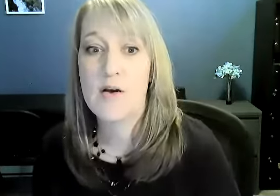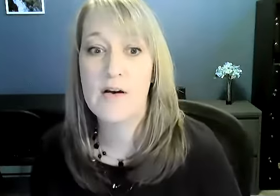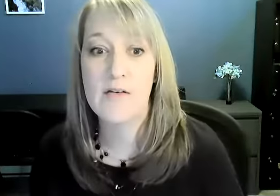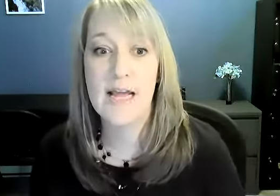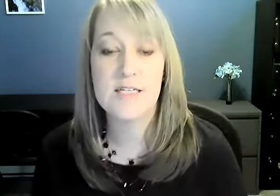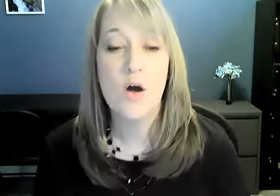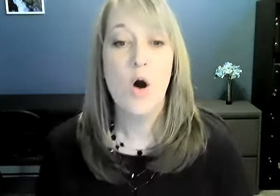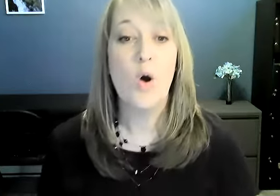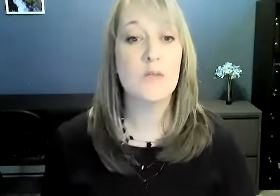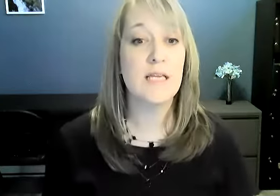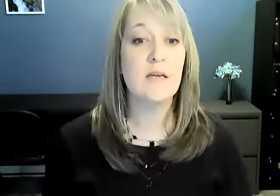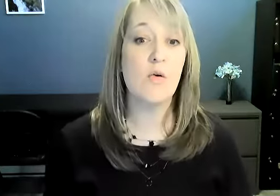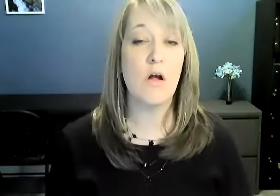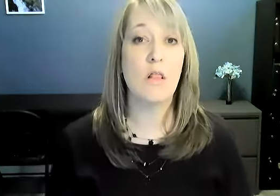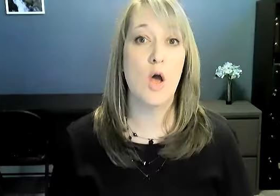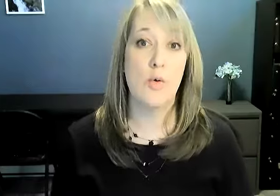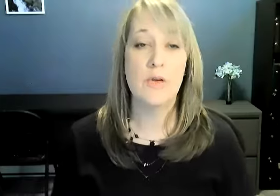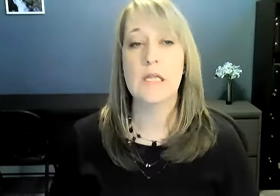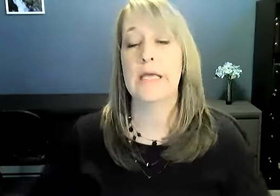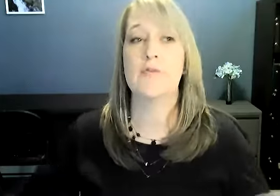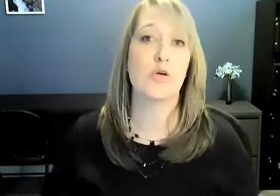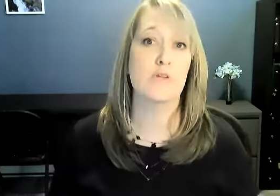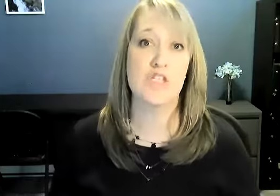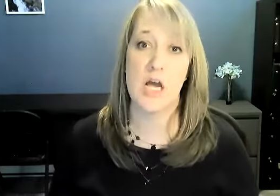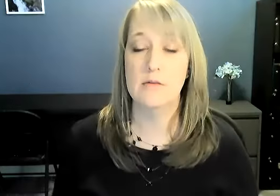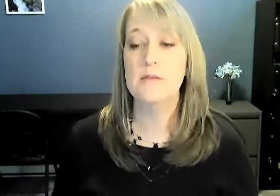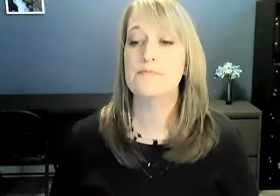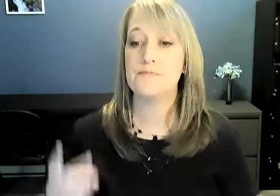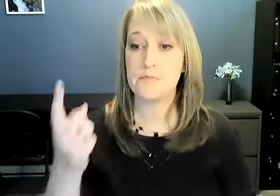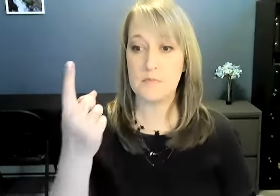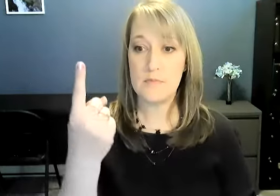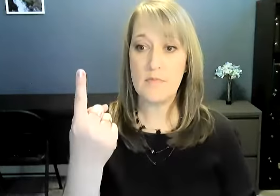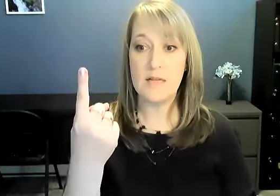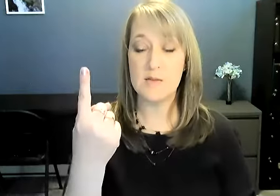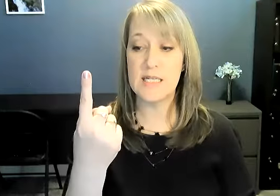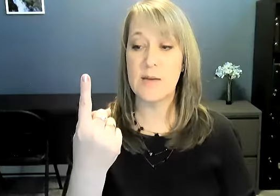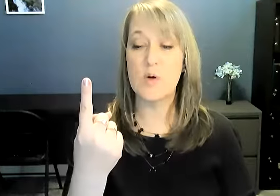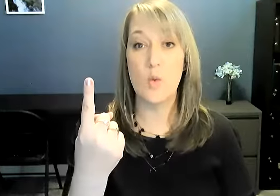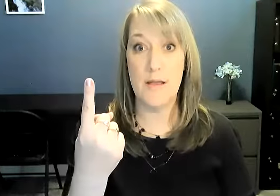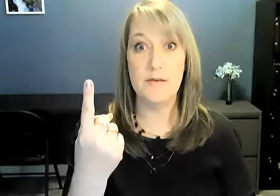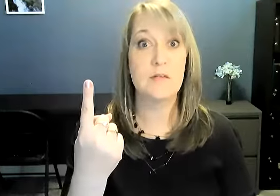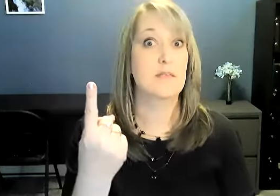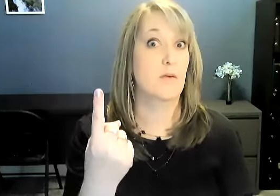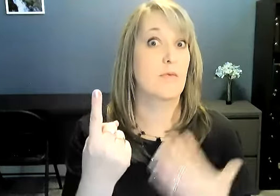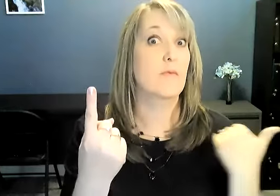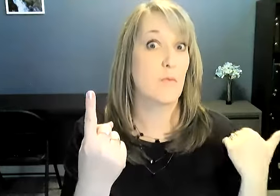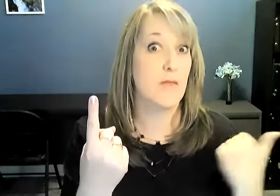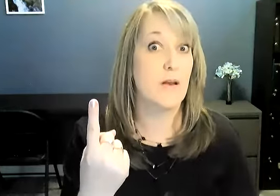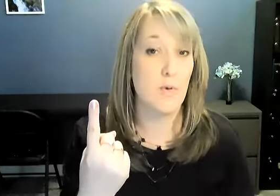All right, only or alone, like if you're an only child. So it's a number 1. So with a number 1, your